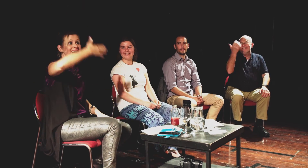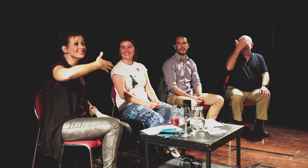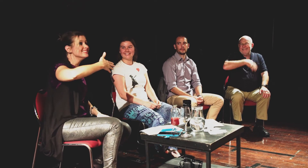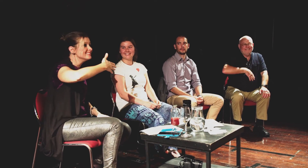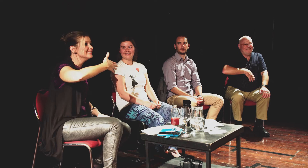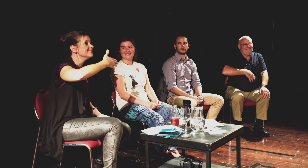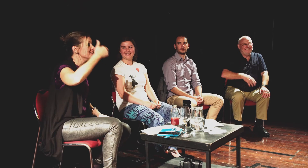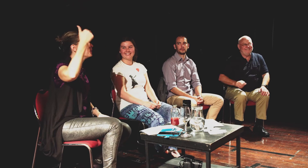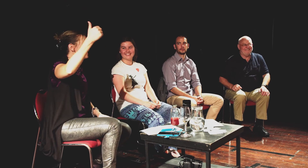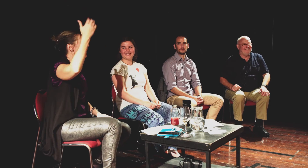Good night.